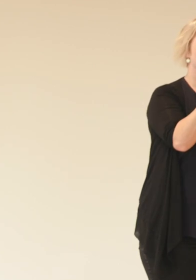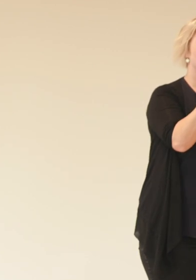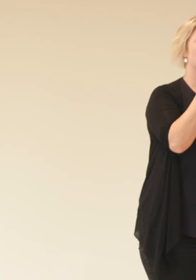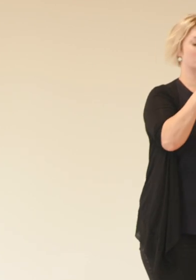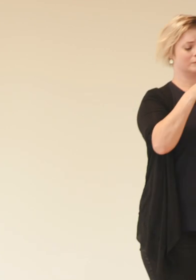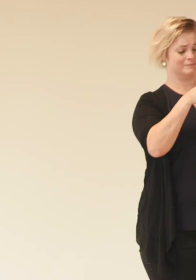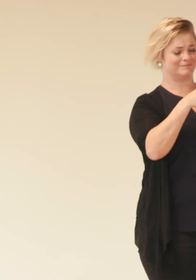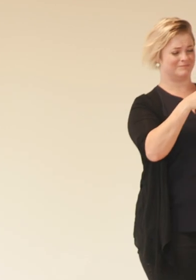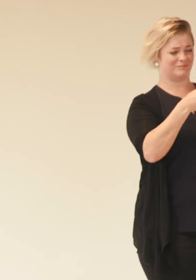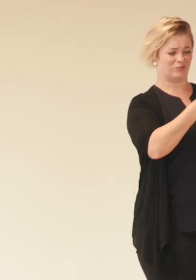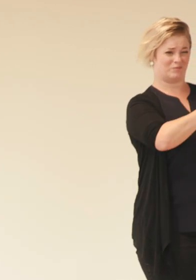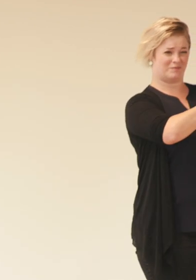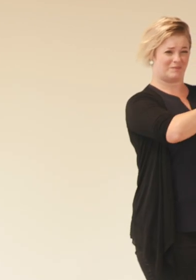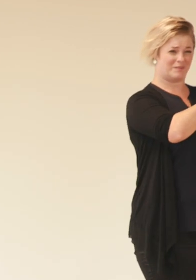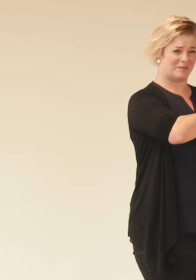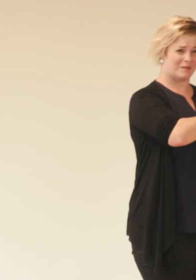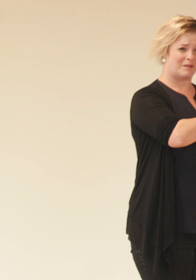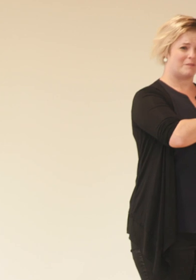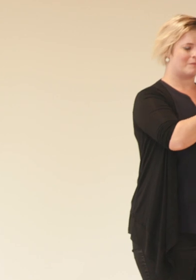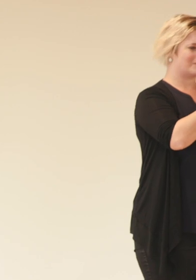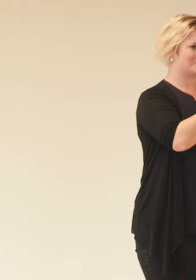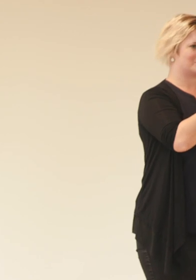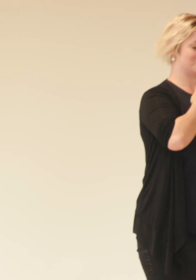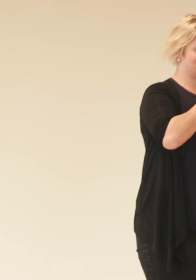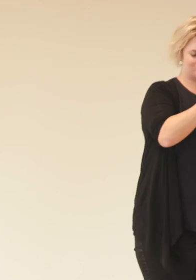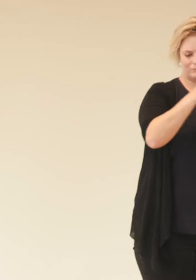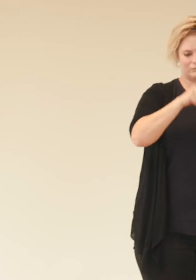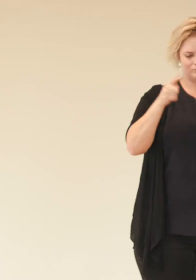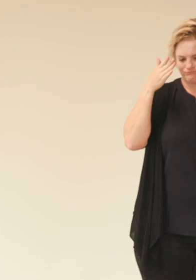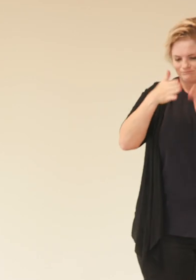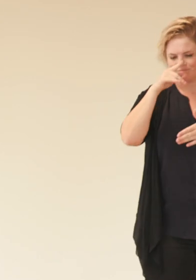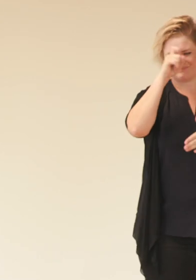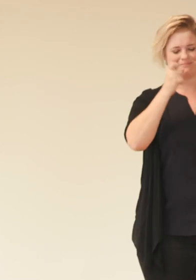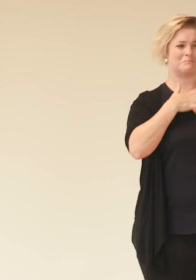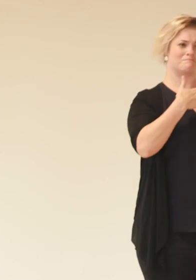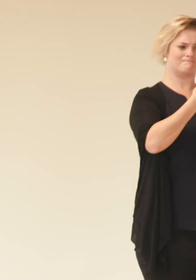career because my life, my personal life, was crumbling.